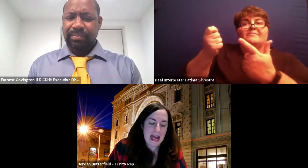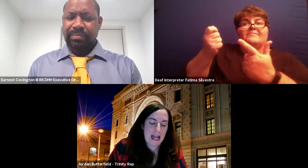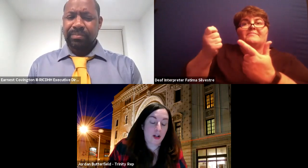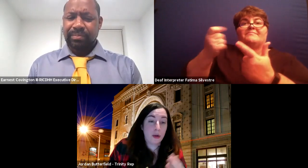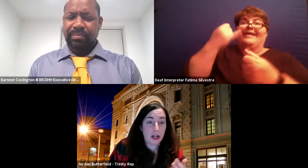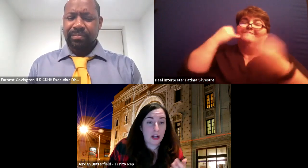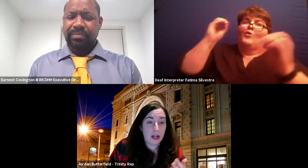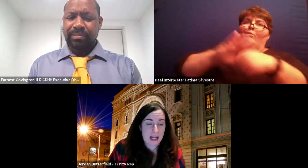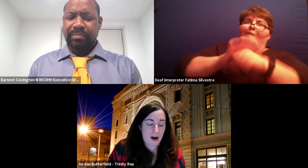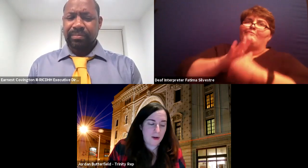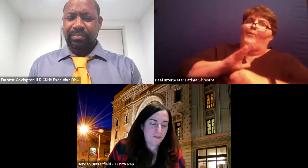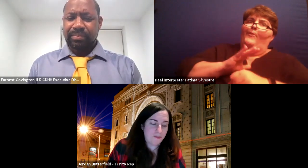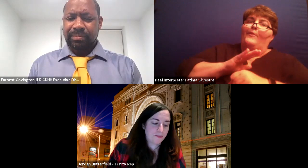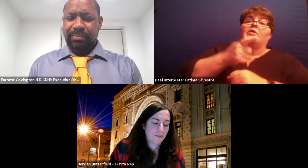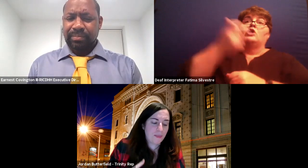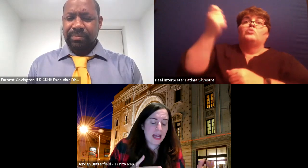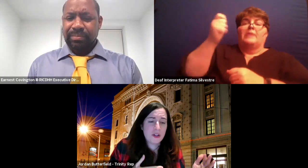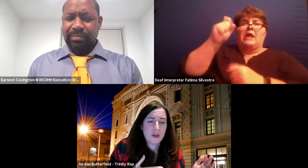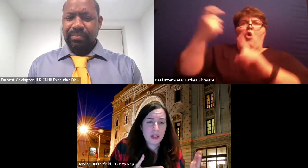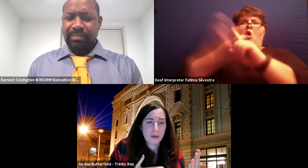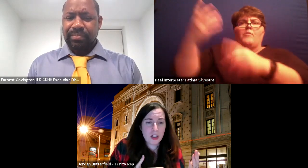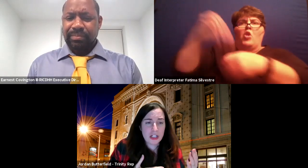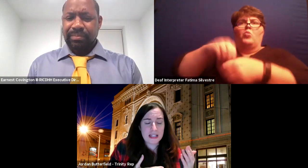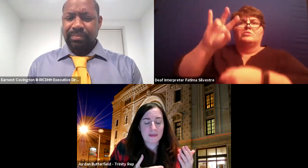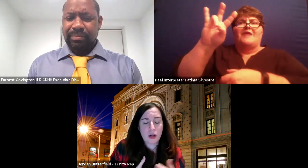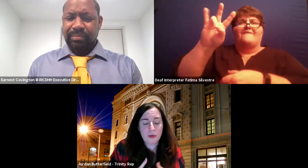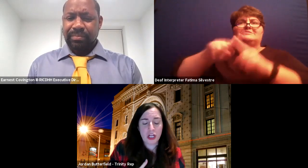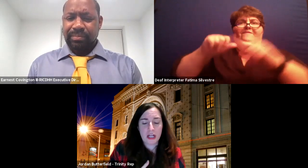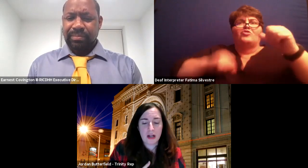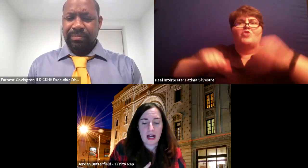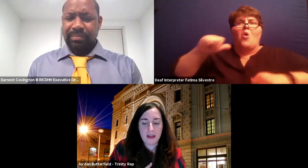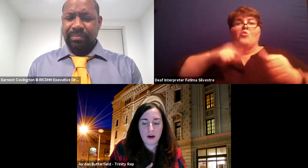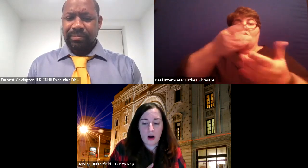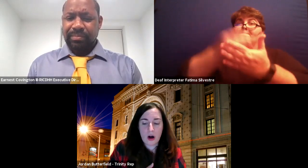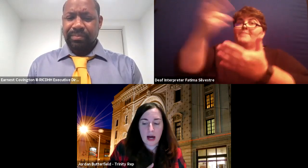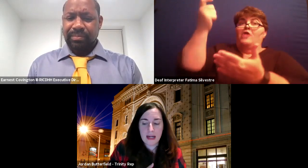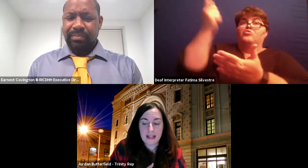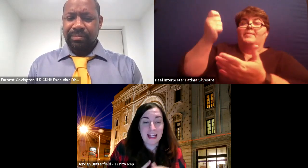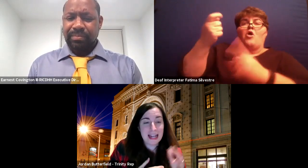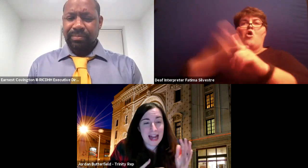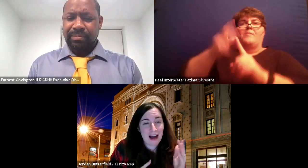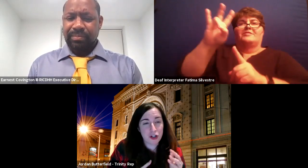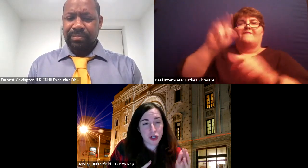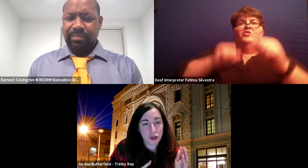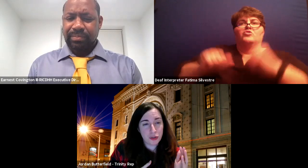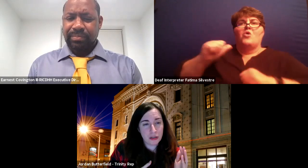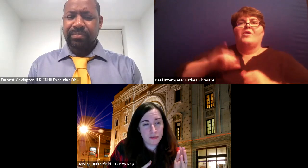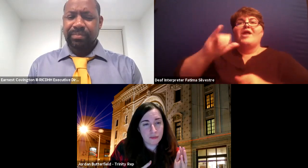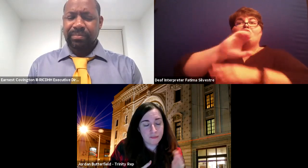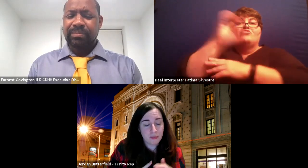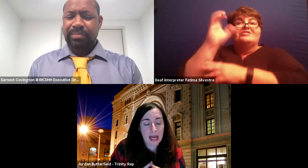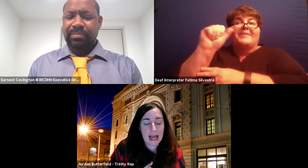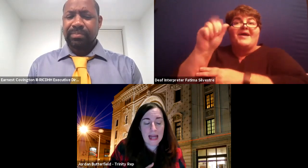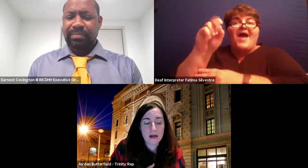season, including A Christmas Carol. And so you can purchase a subscription either on a Sunday